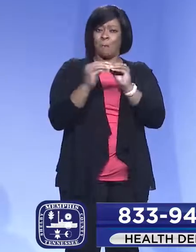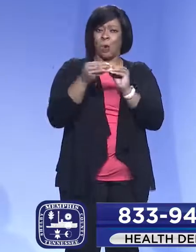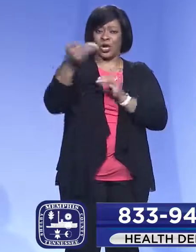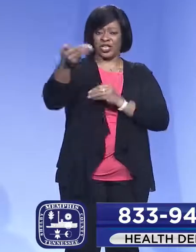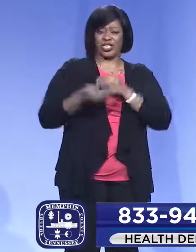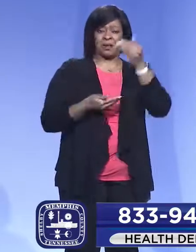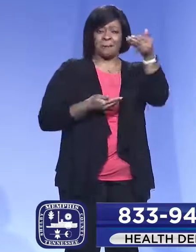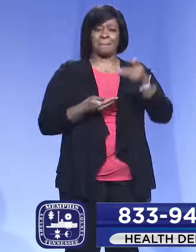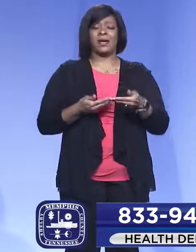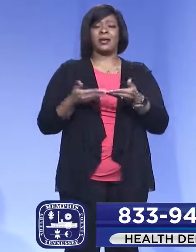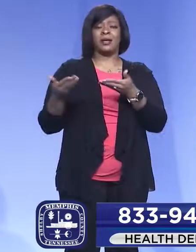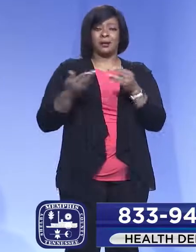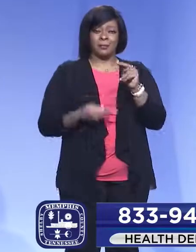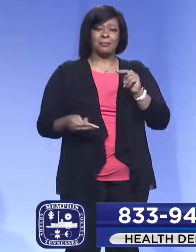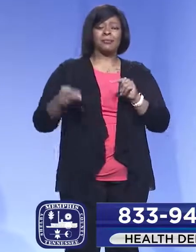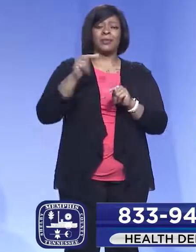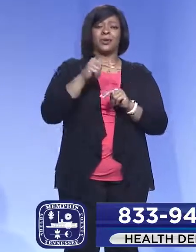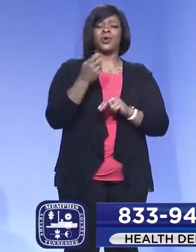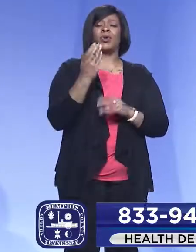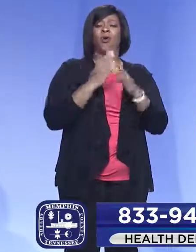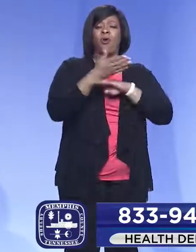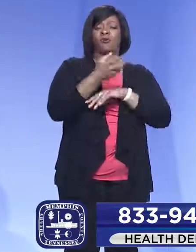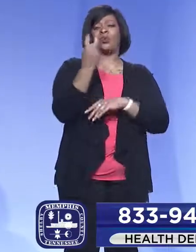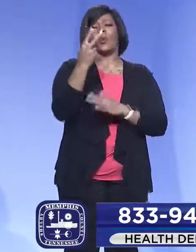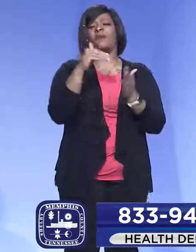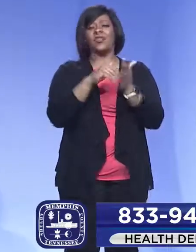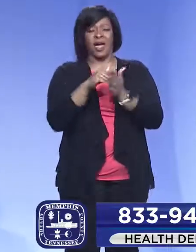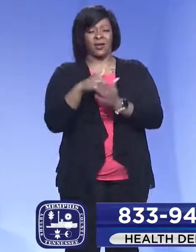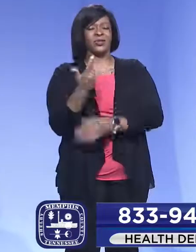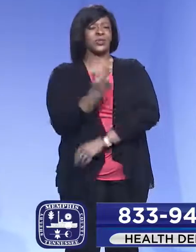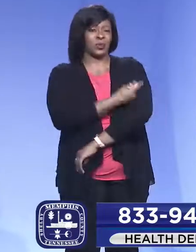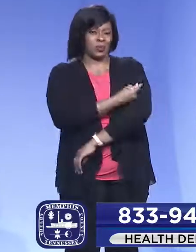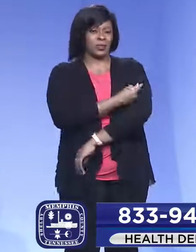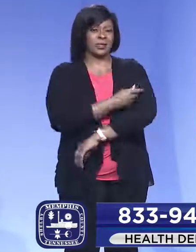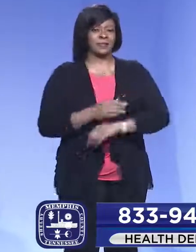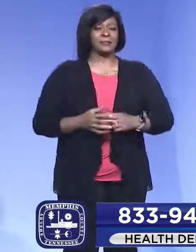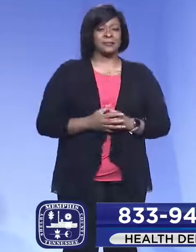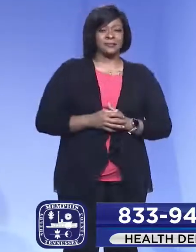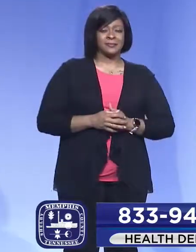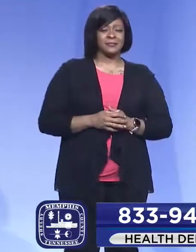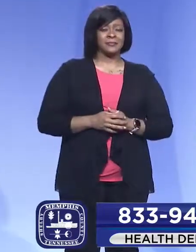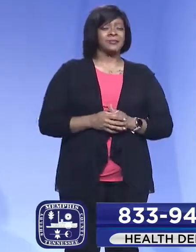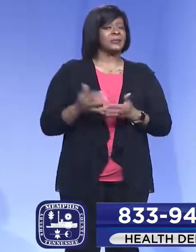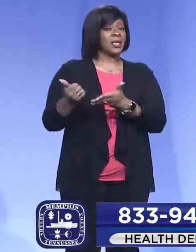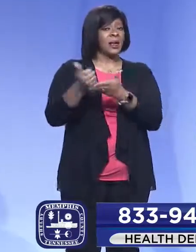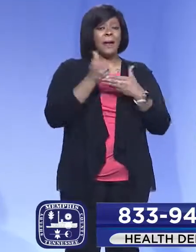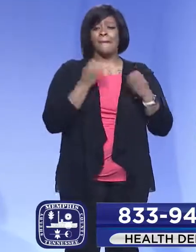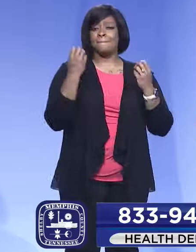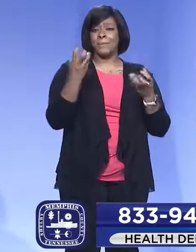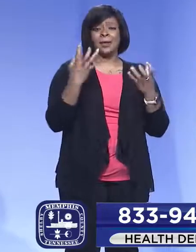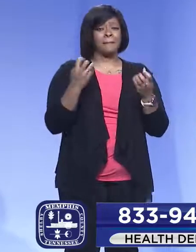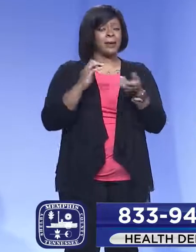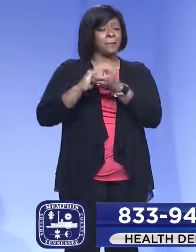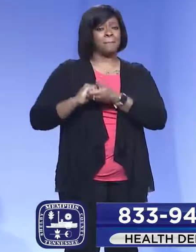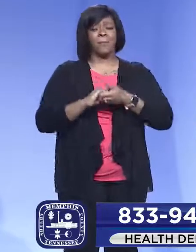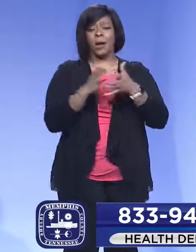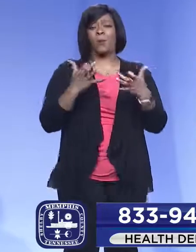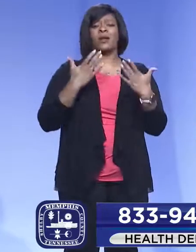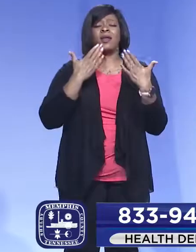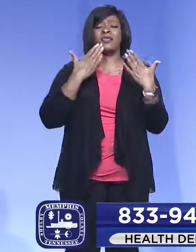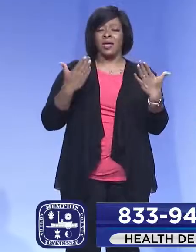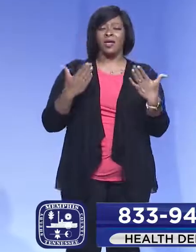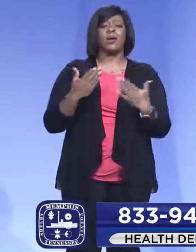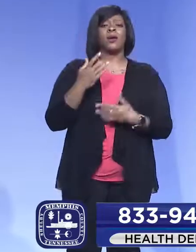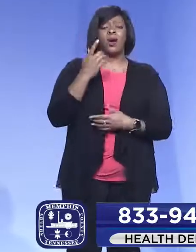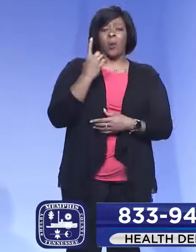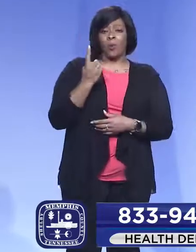shipments that brought us to over the 12,000 doses. With the help of many partners, so I want to thank